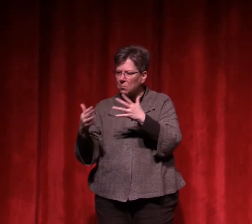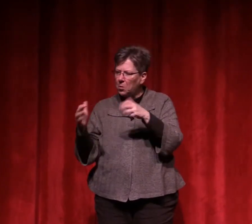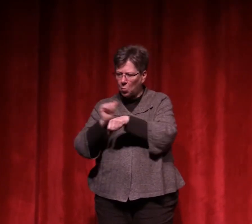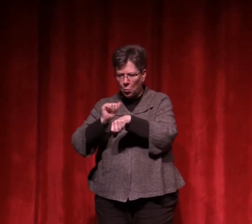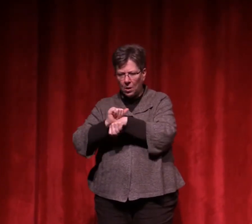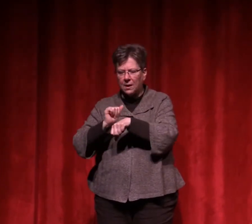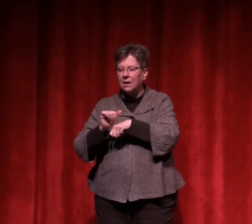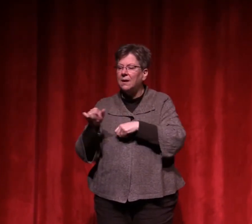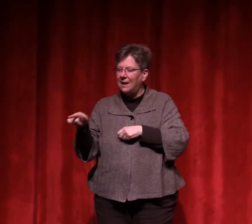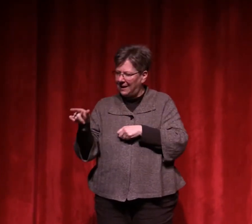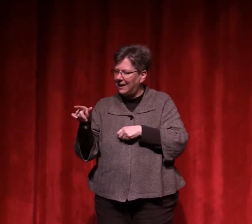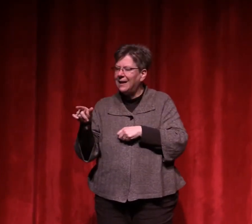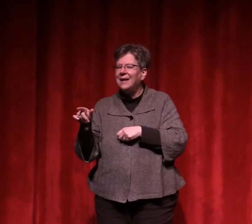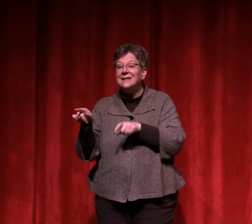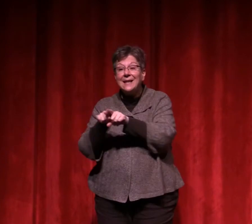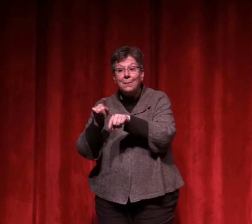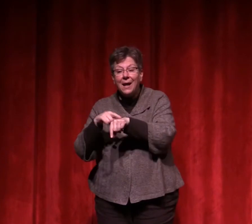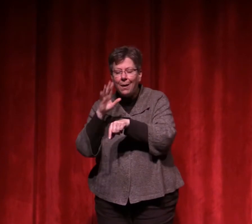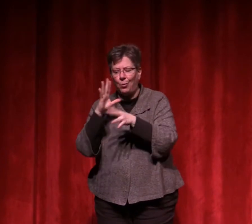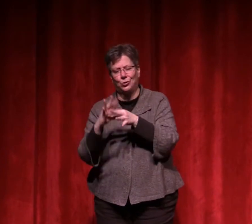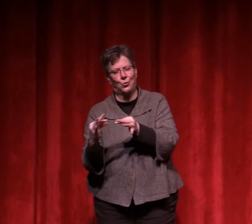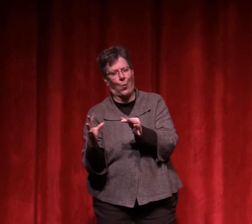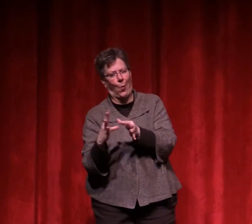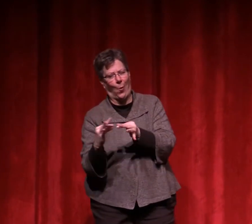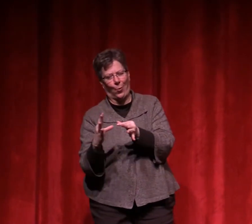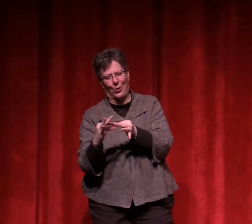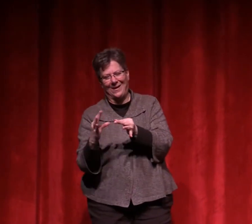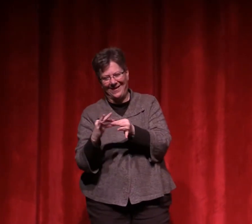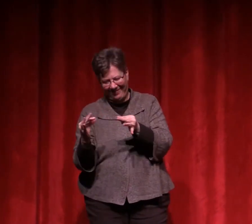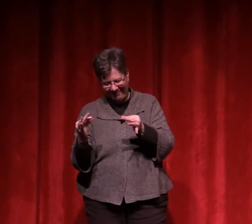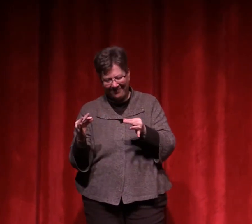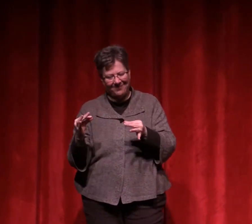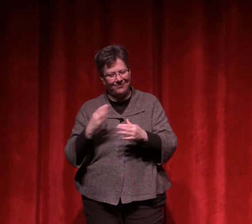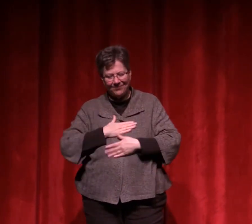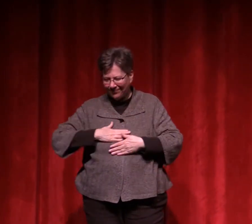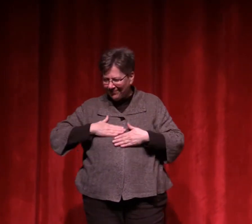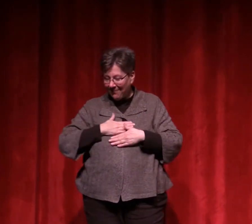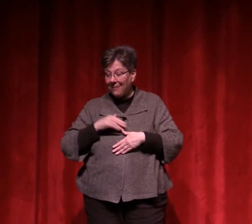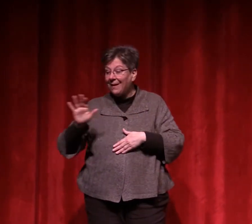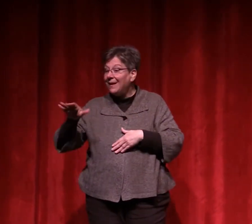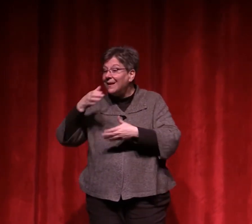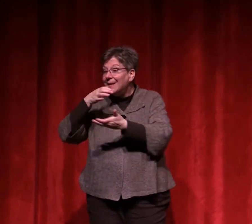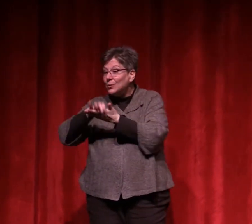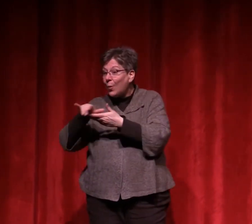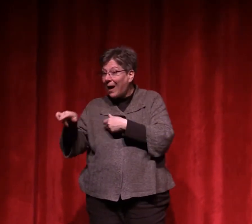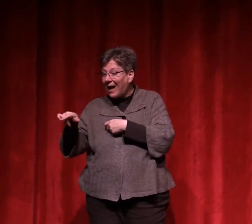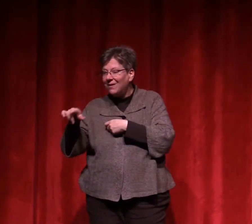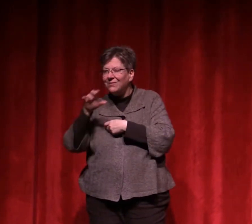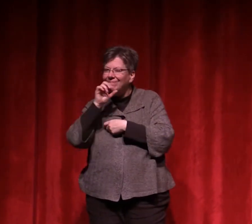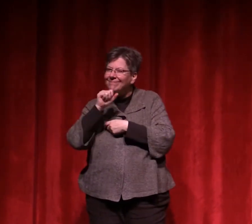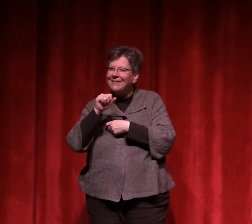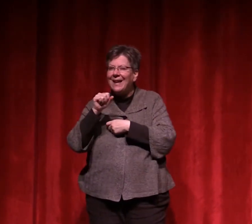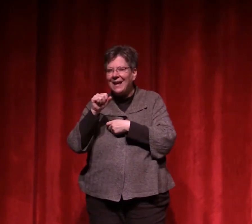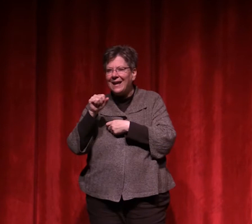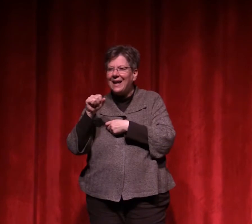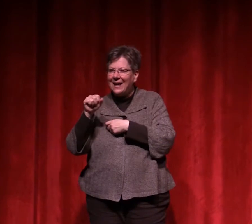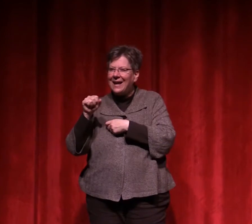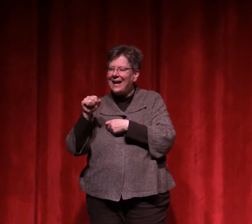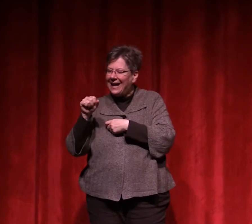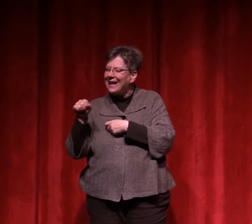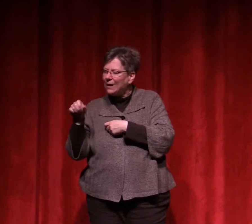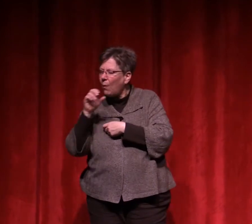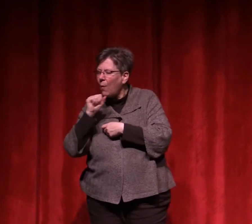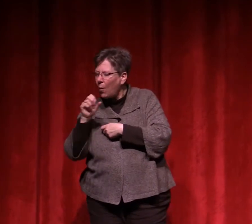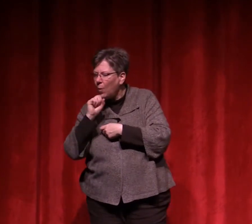and he would tell you a good story the whole time. His wife, age and some health issues,